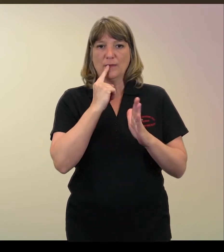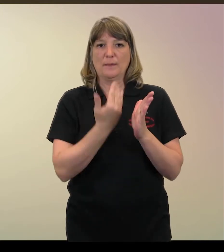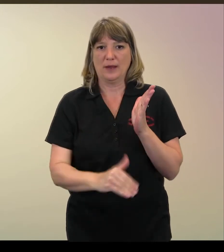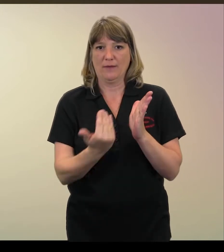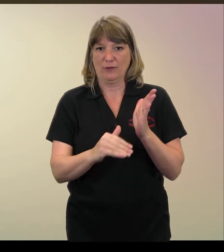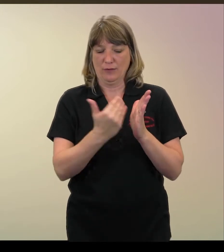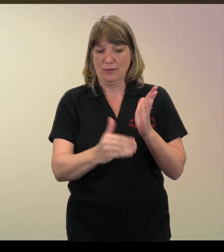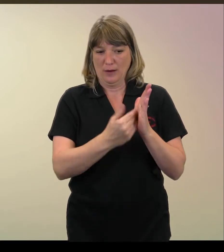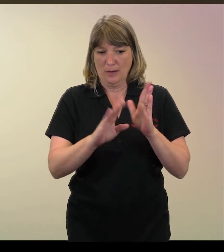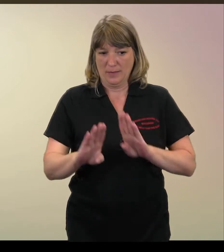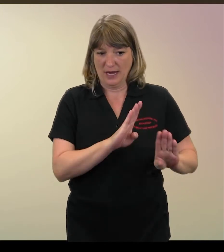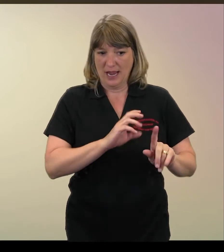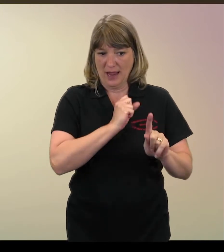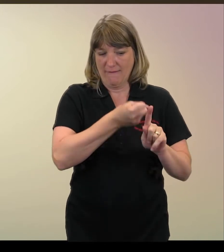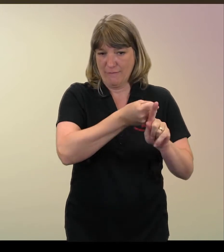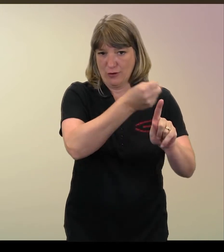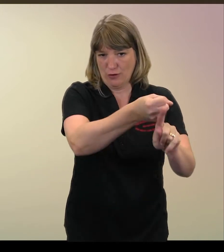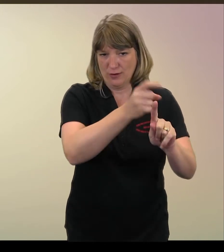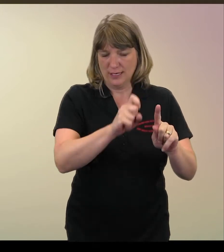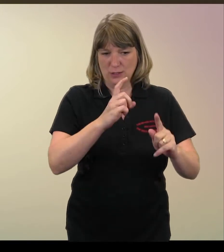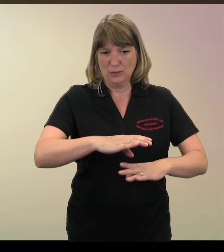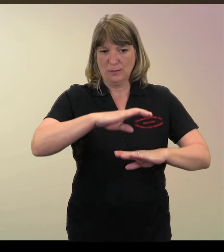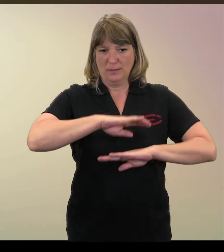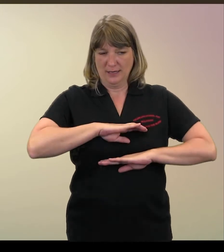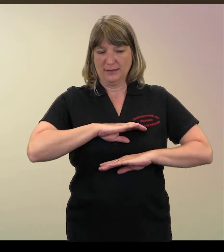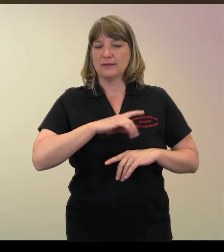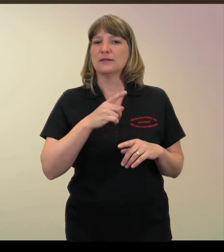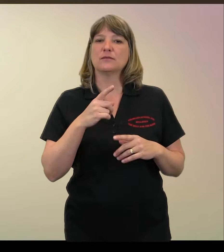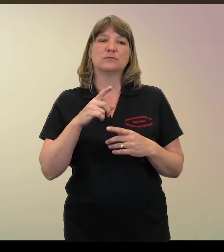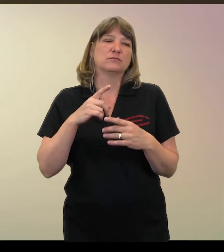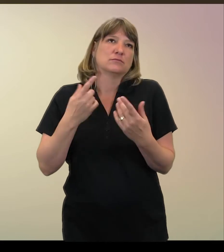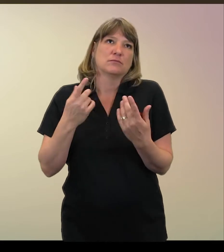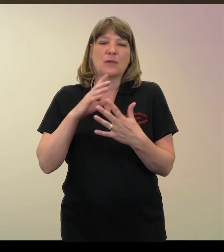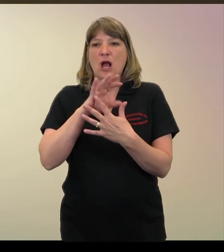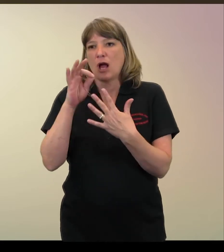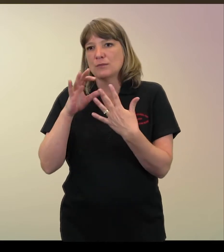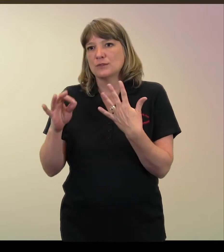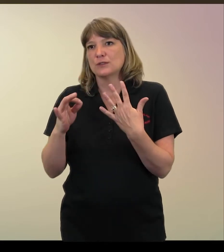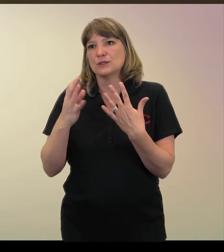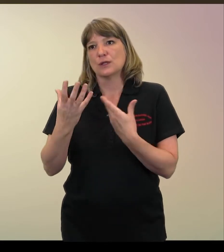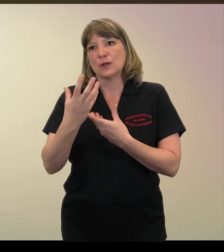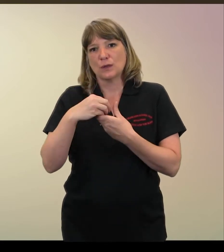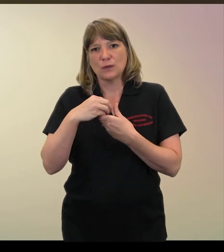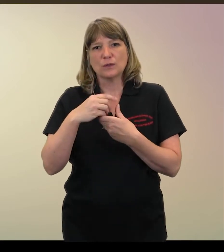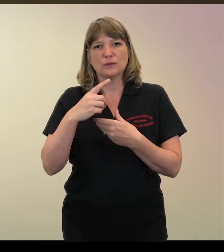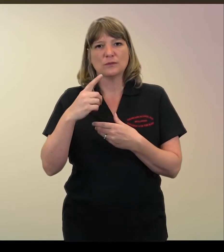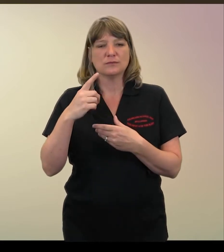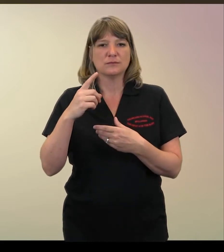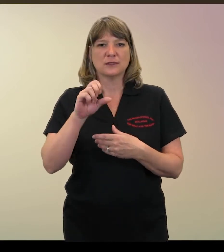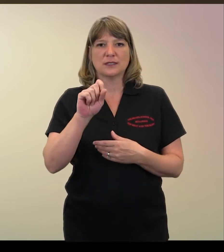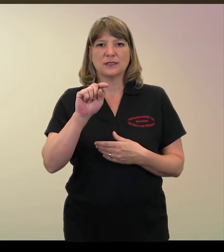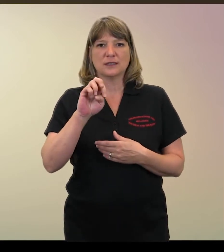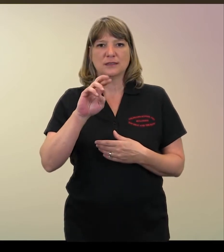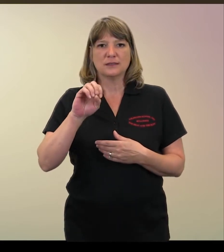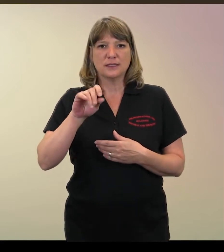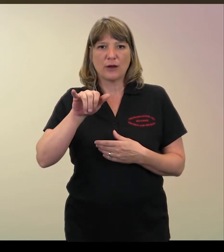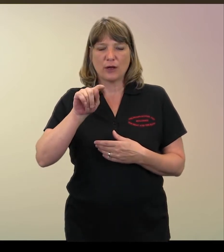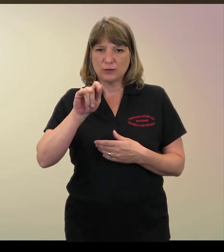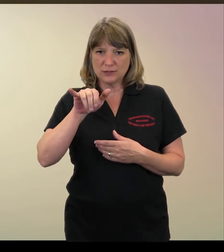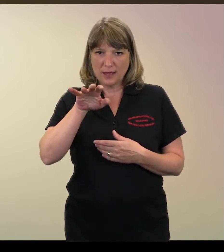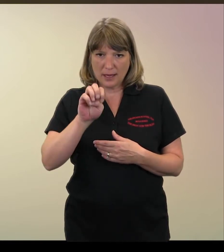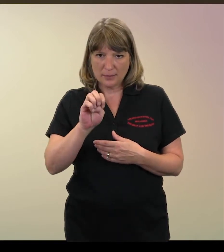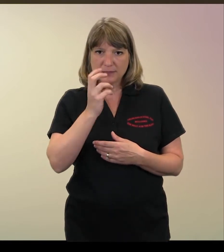restricted or repetitive patterns of behavior have to be met. So the potential options there would be stereotyped or